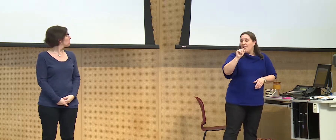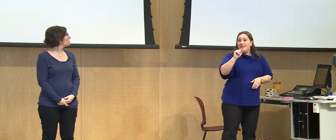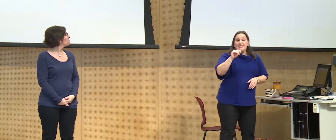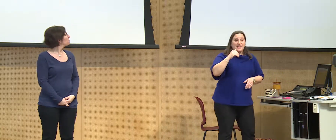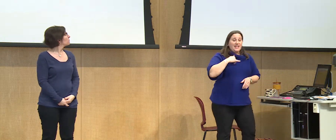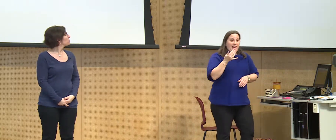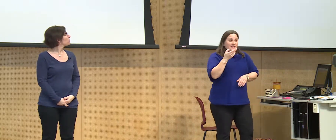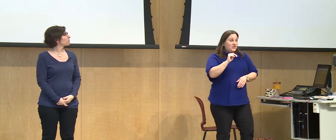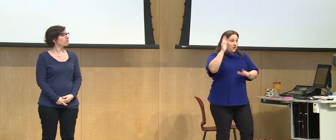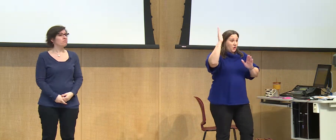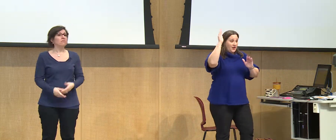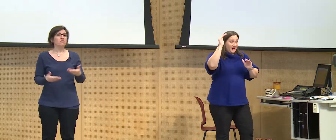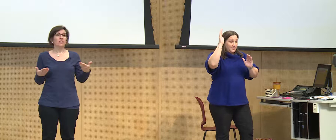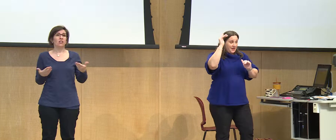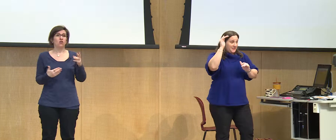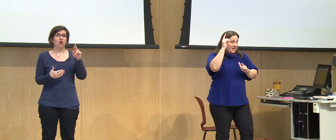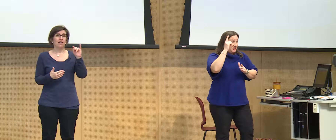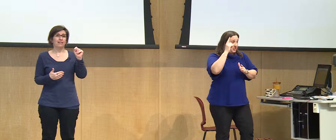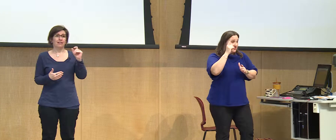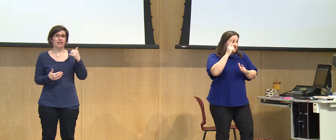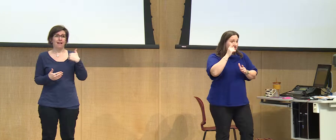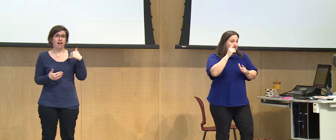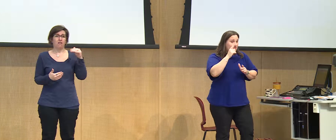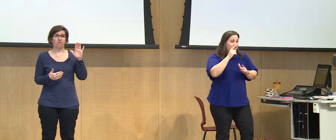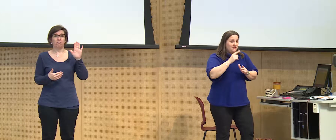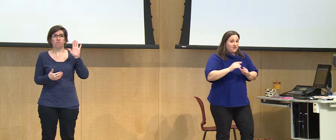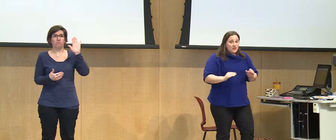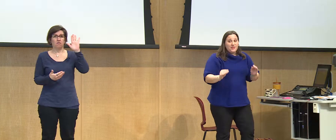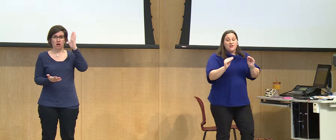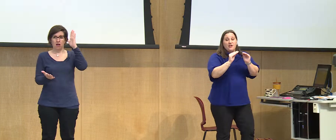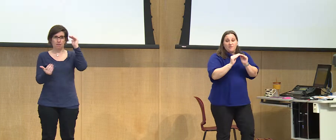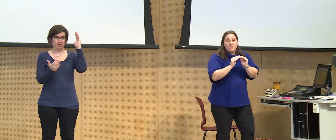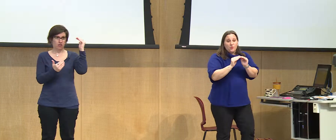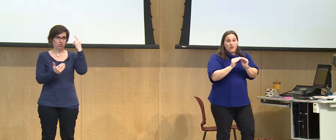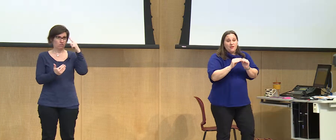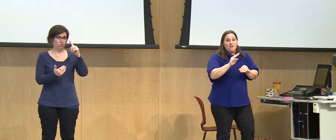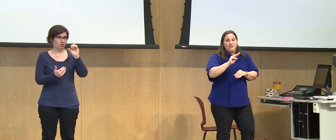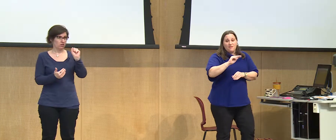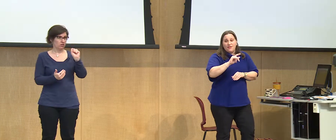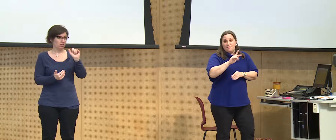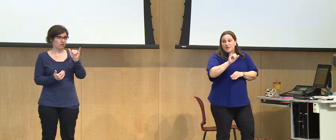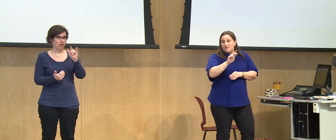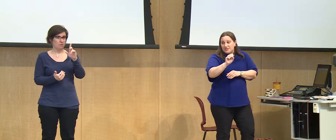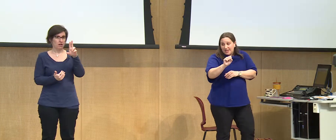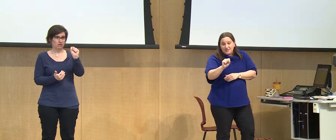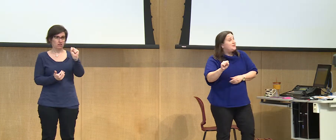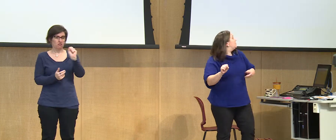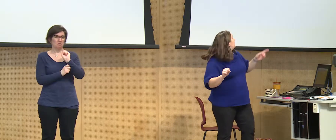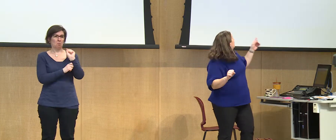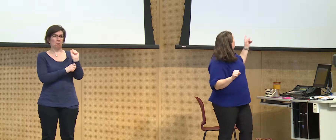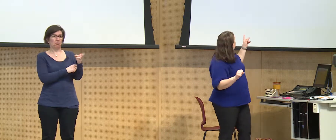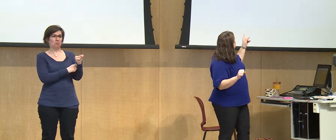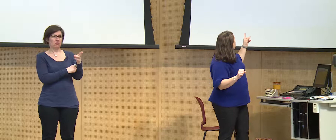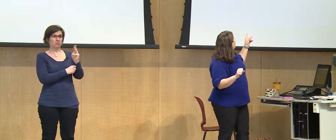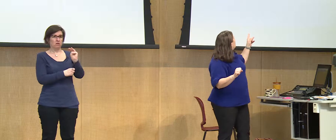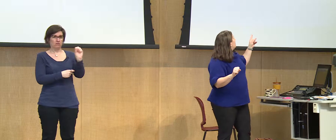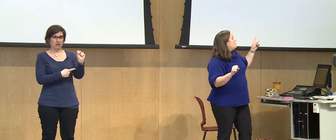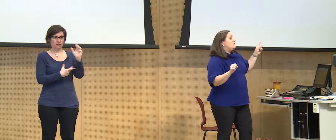RIT has their own expectations that are even more than Middle States.